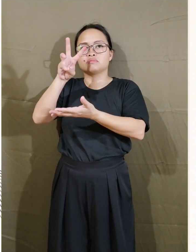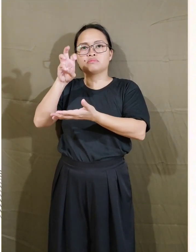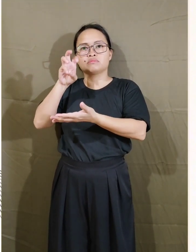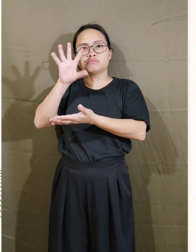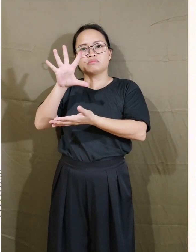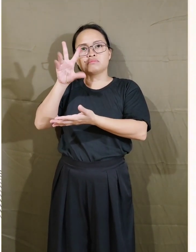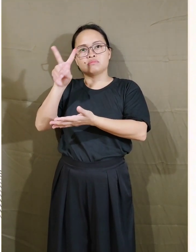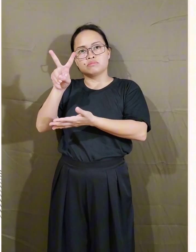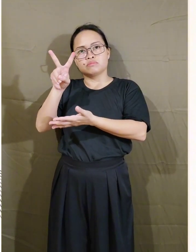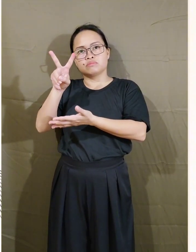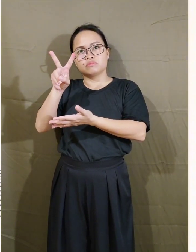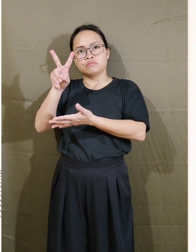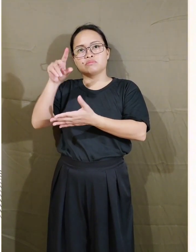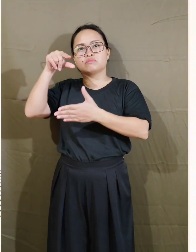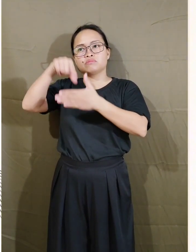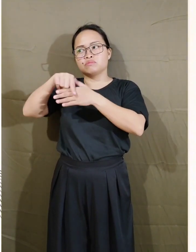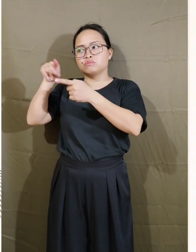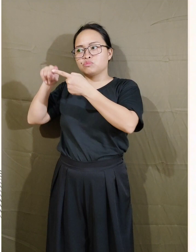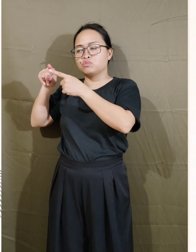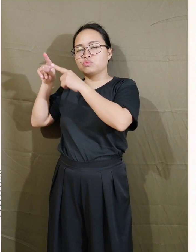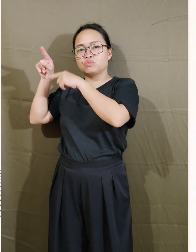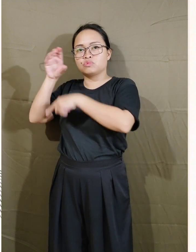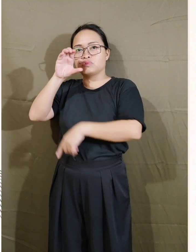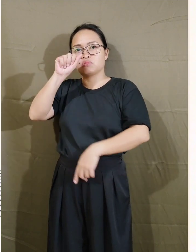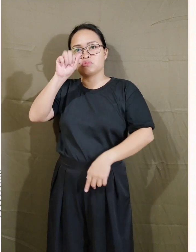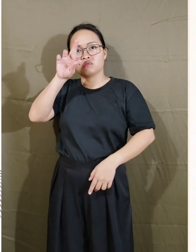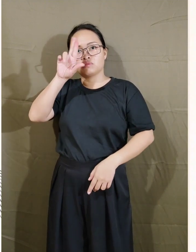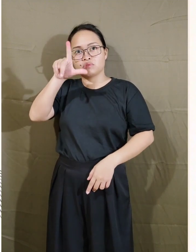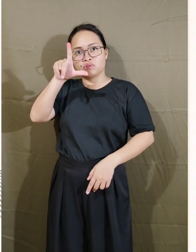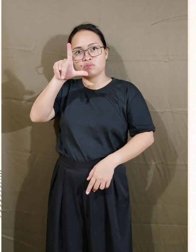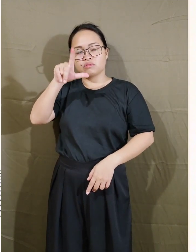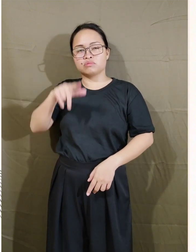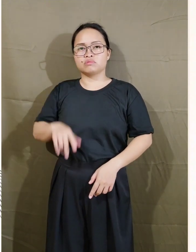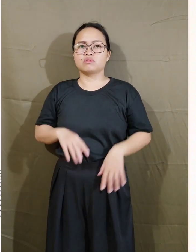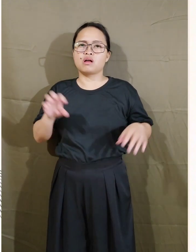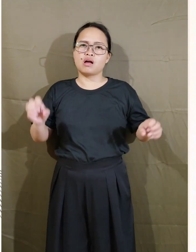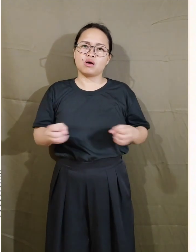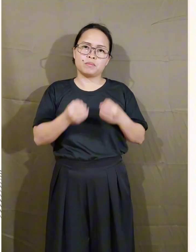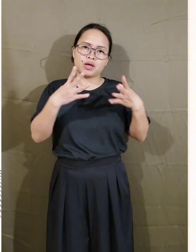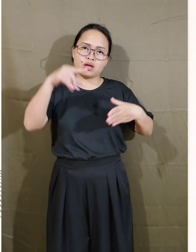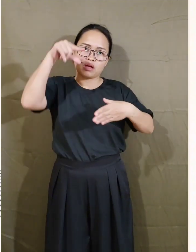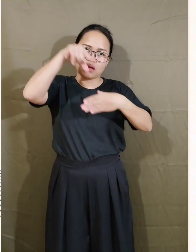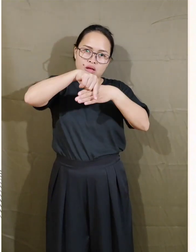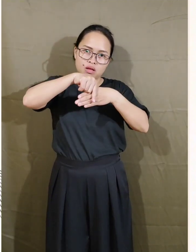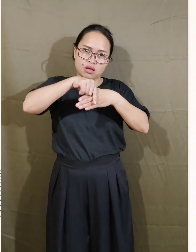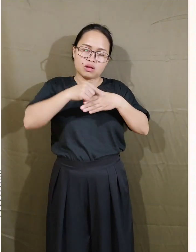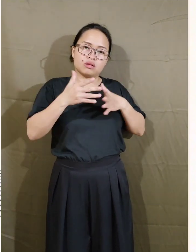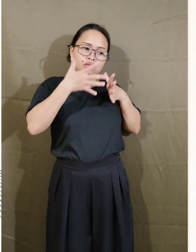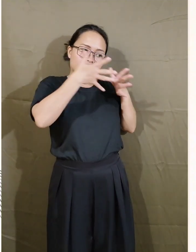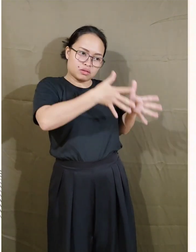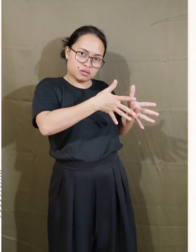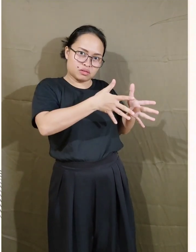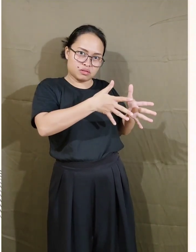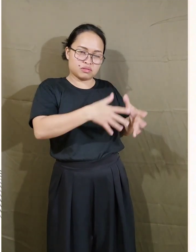3,652 of those to Carl, how many paper clips are left for her?